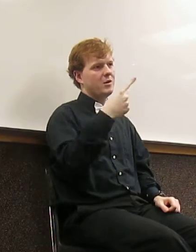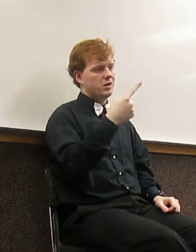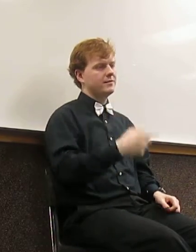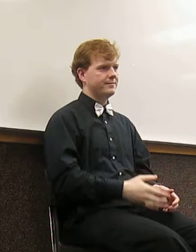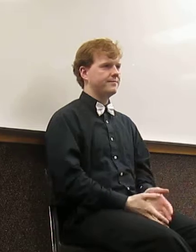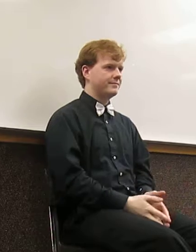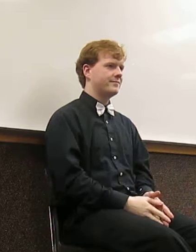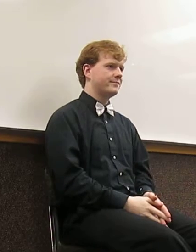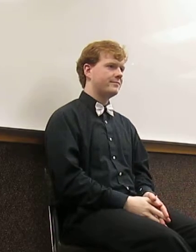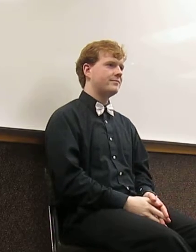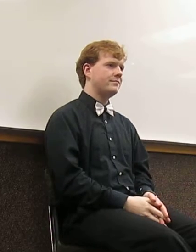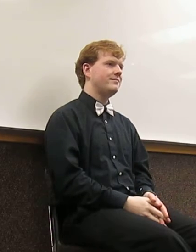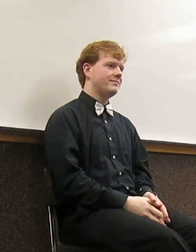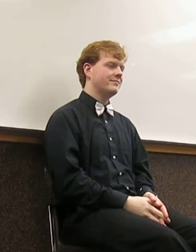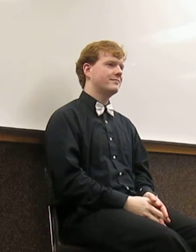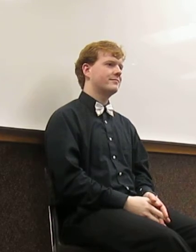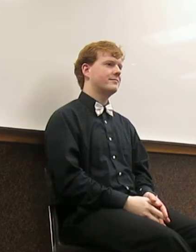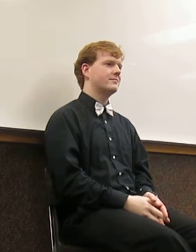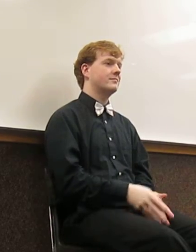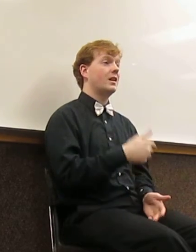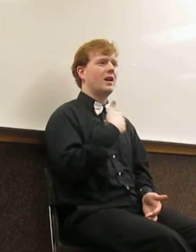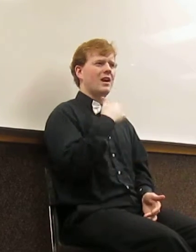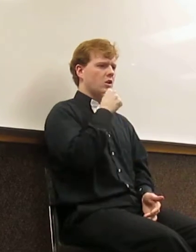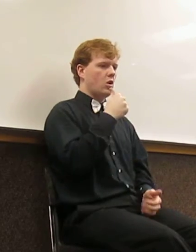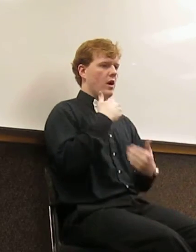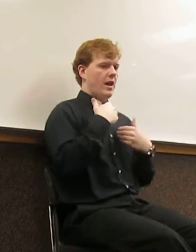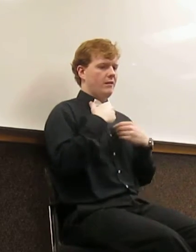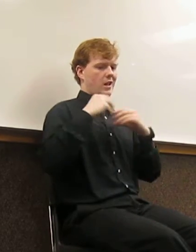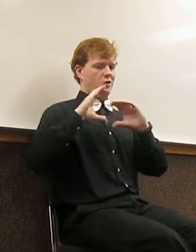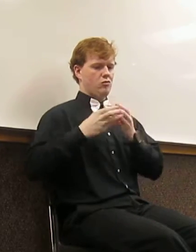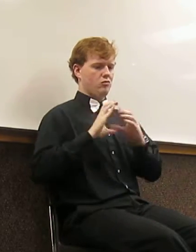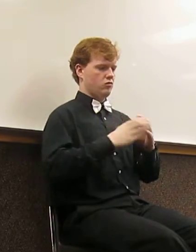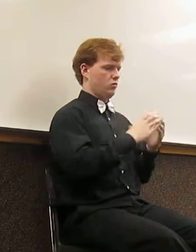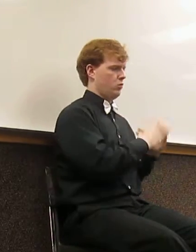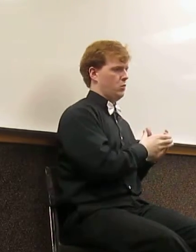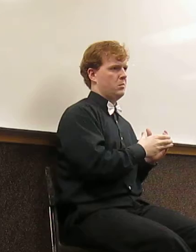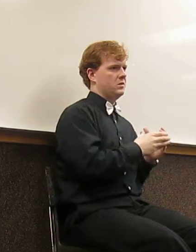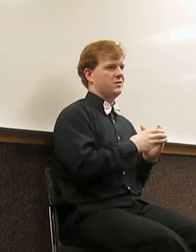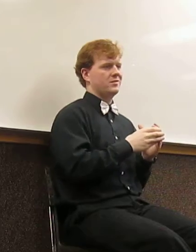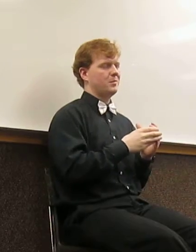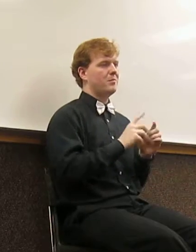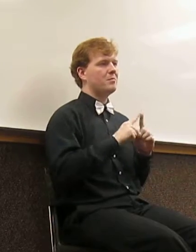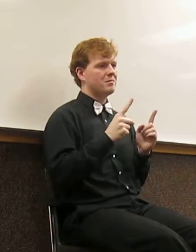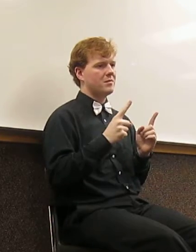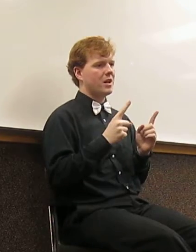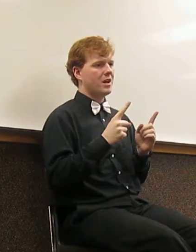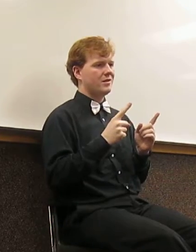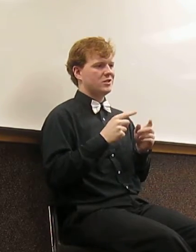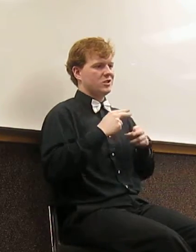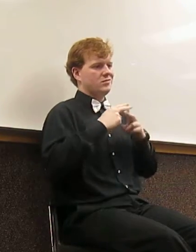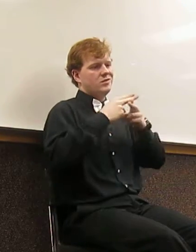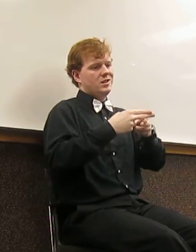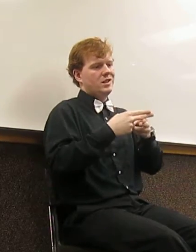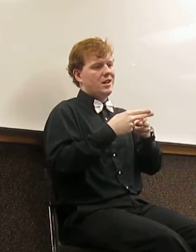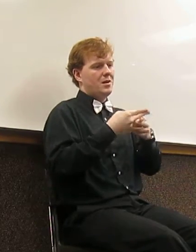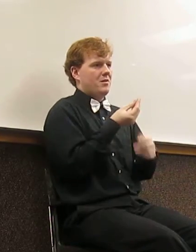I don't have subcategories for minerals. There are such things as trace minerals, but what you'll do is just name a few